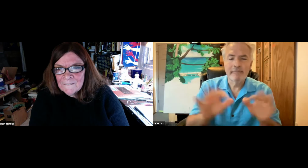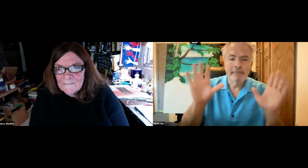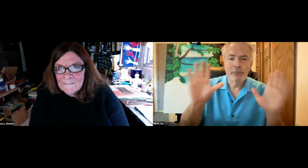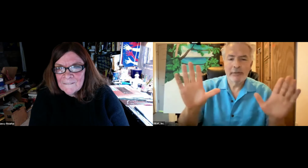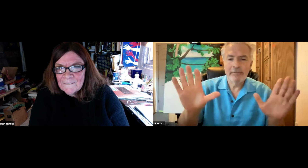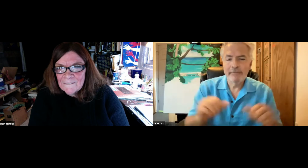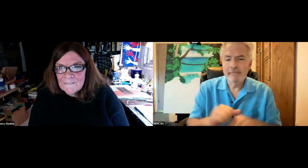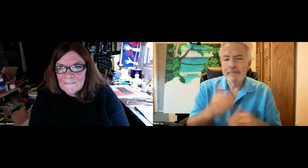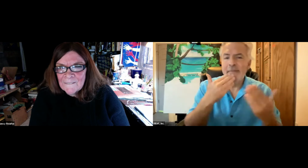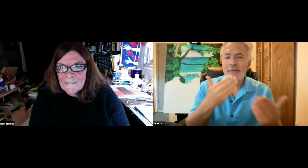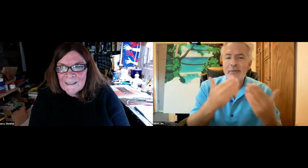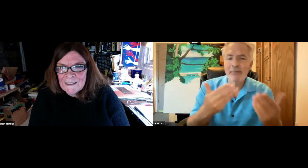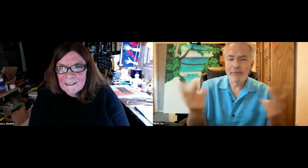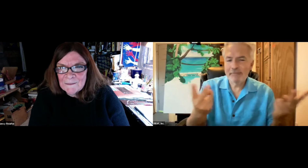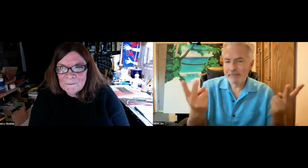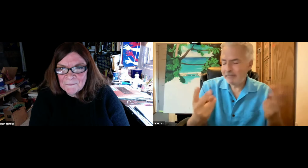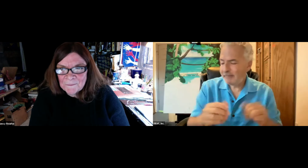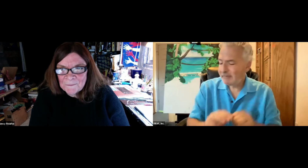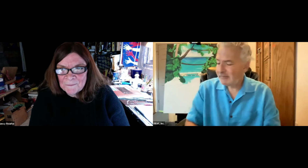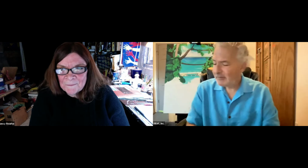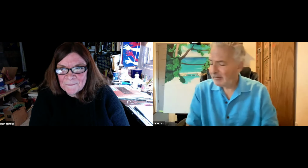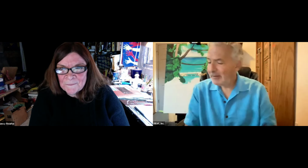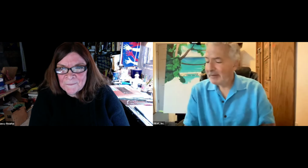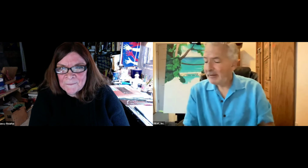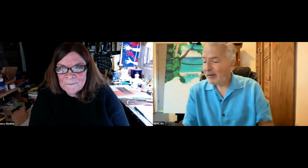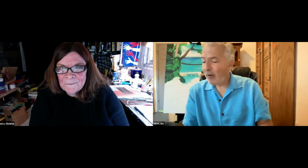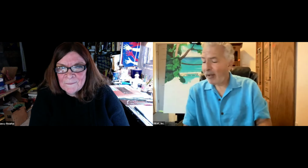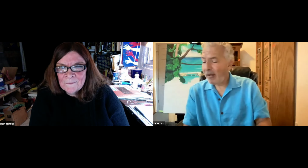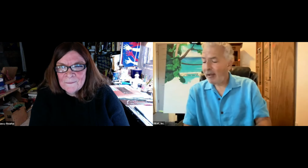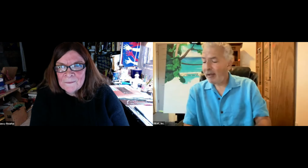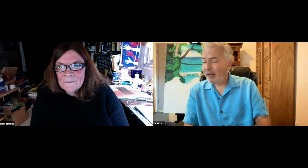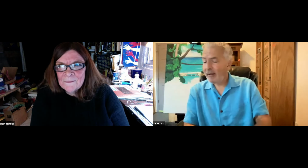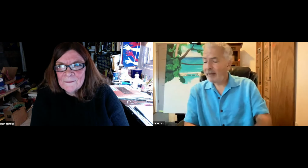captioning tonight. So thank you for your amazing service that you provided.